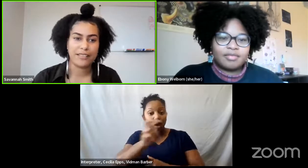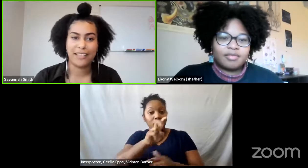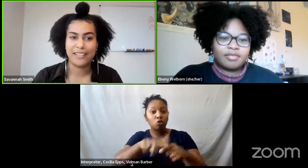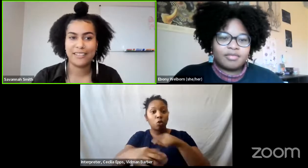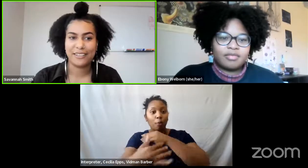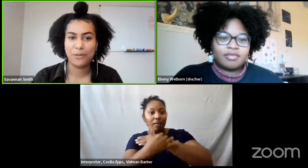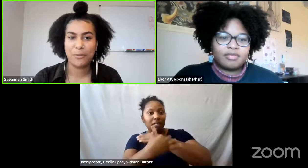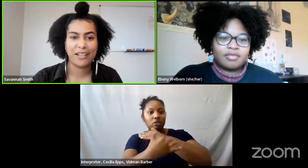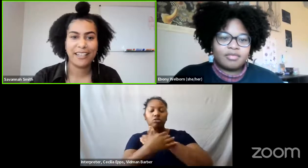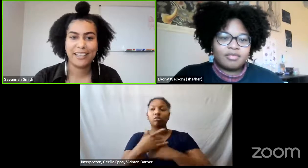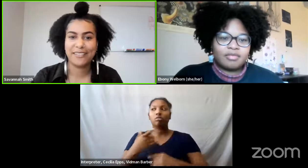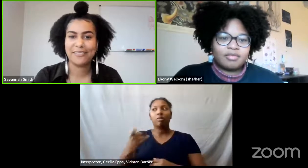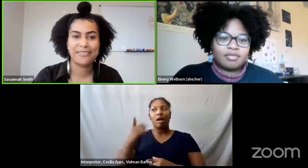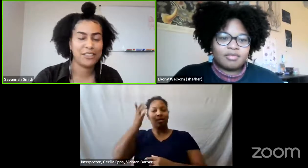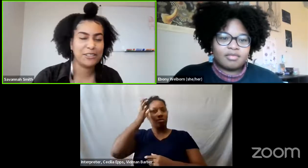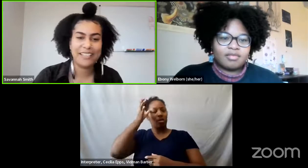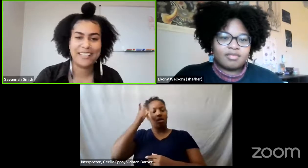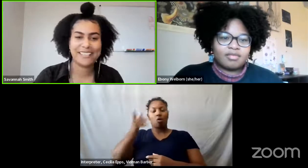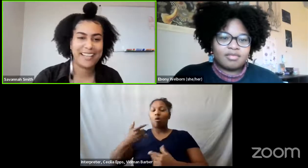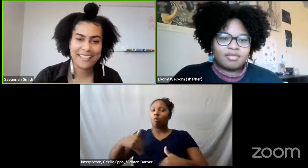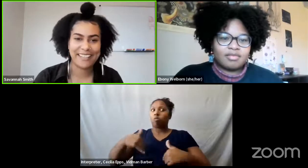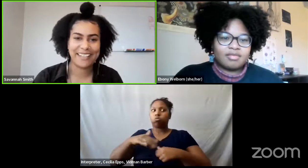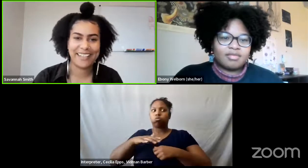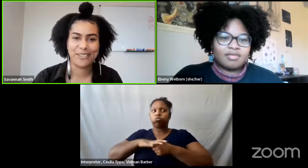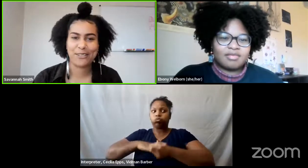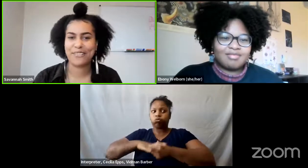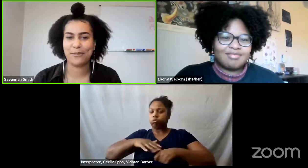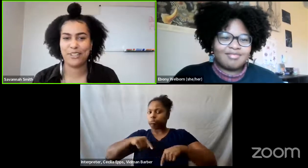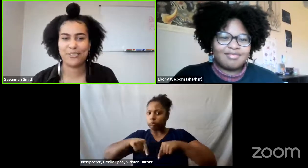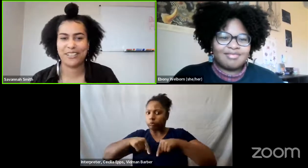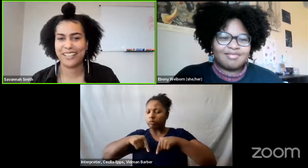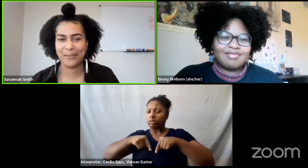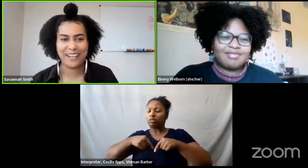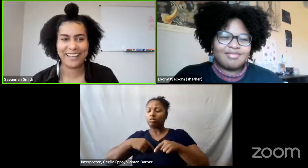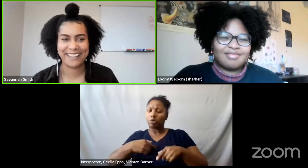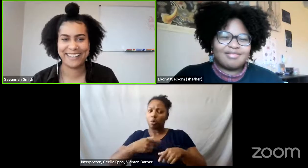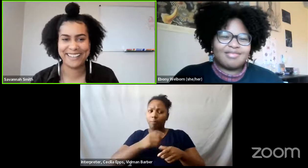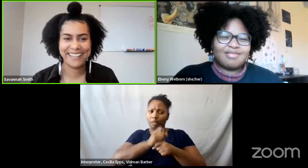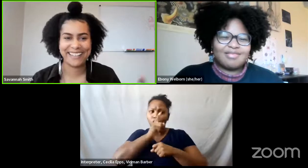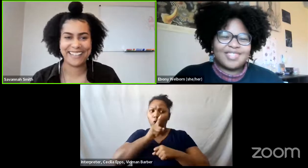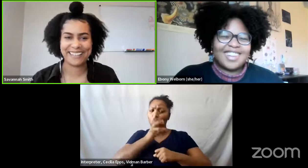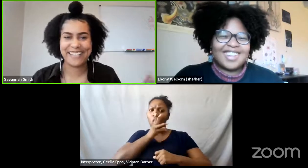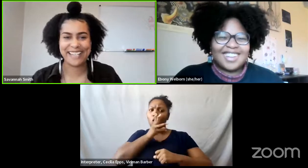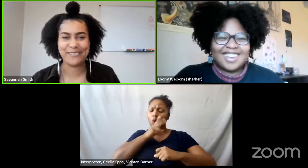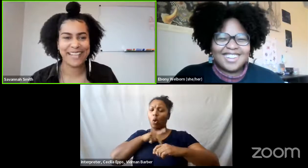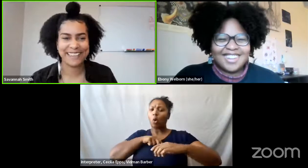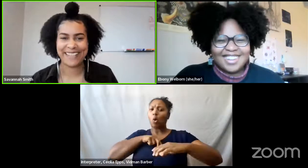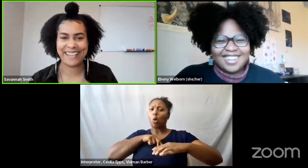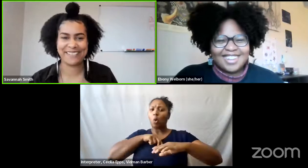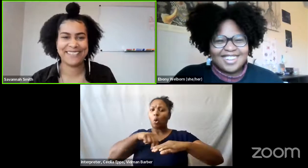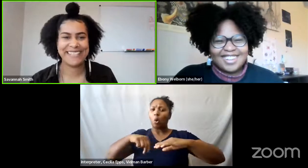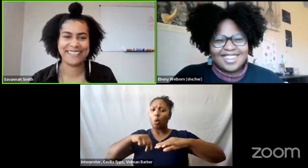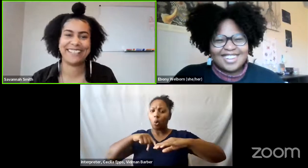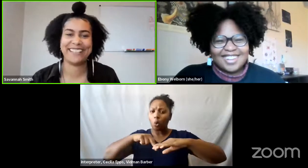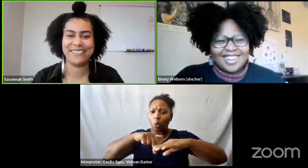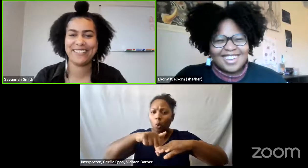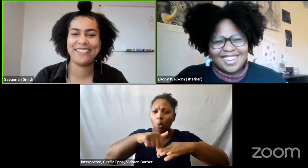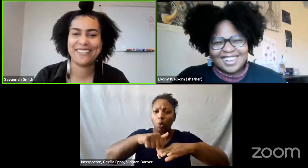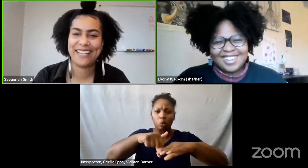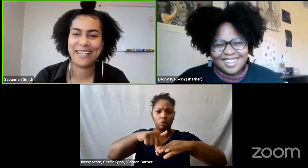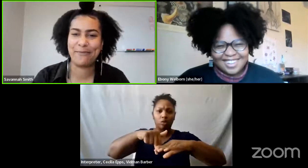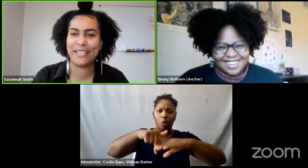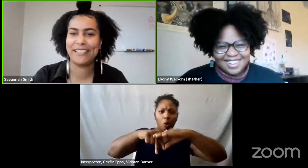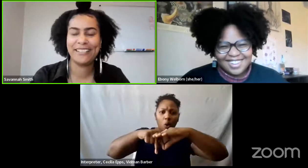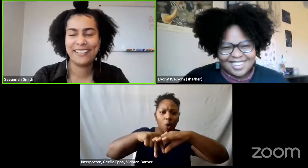your knees. Like you can walk in to your knees, that's it. And I was always so frustrated, like, why? Like you can't do nothing at your knees. Like it was